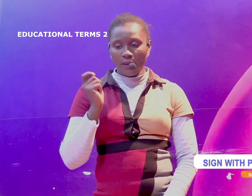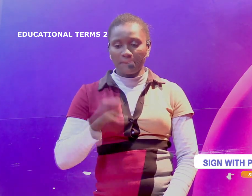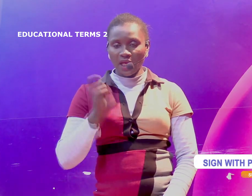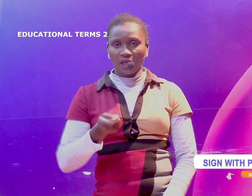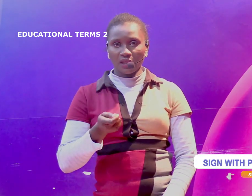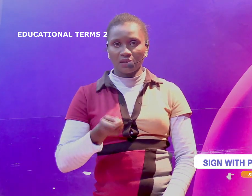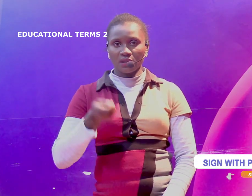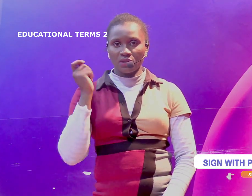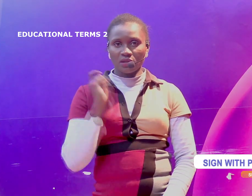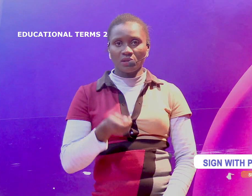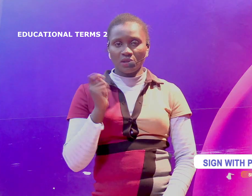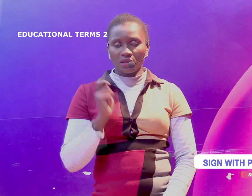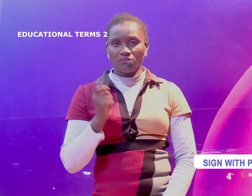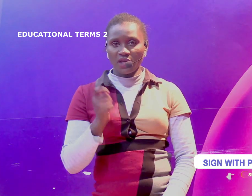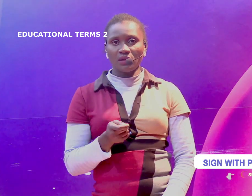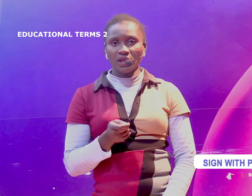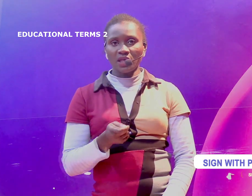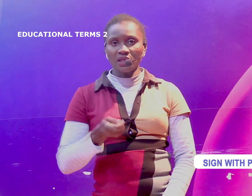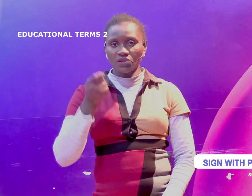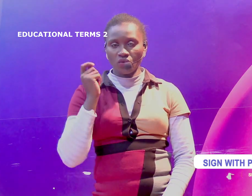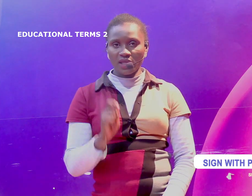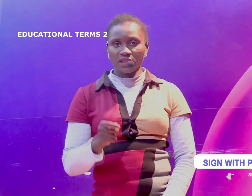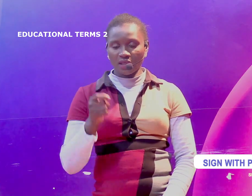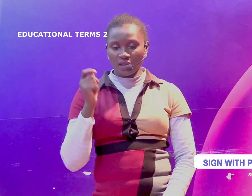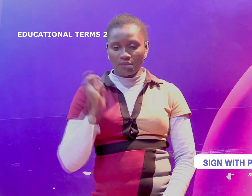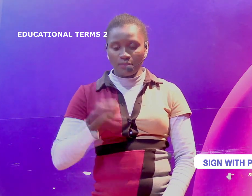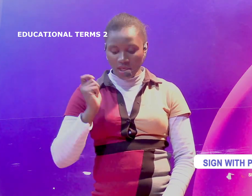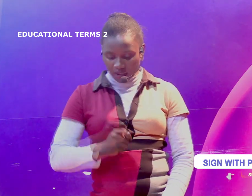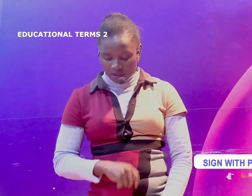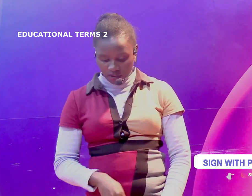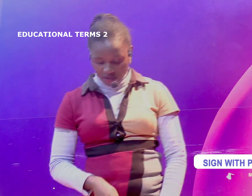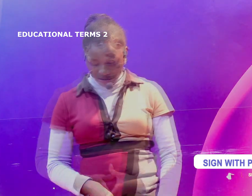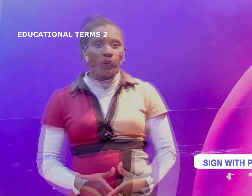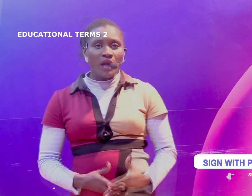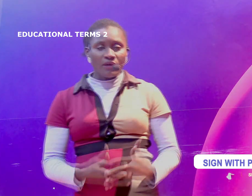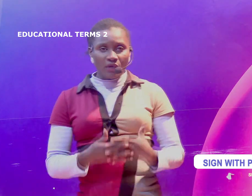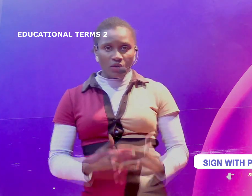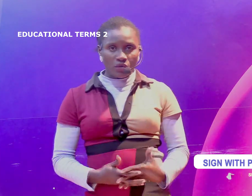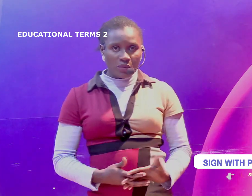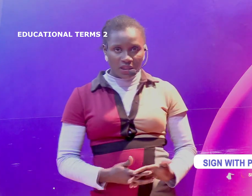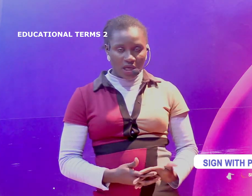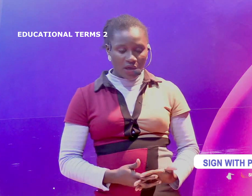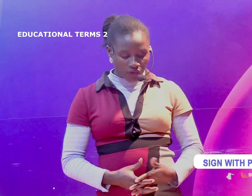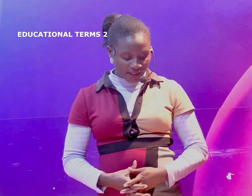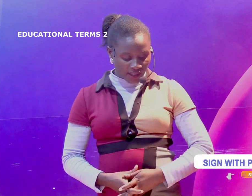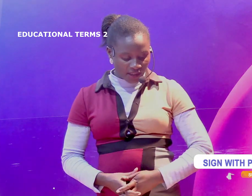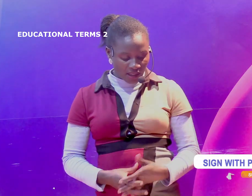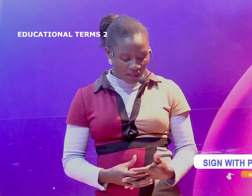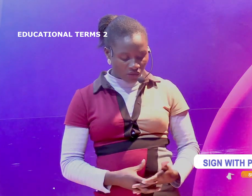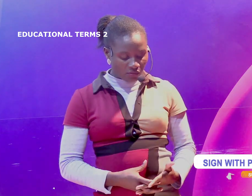bell, you ring it twice, bell. And then we have acrobat. How do we sign acrobat?